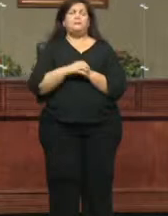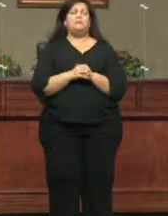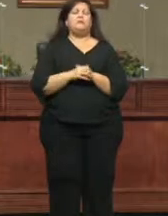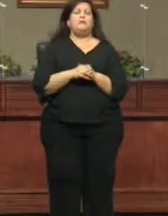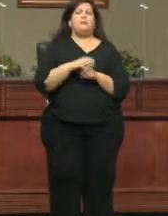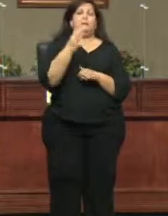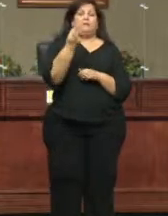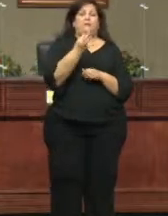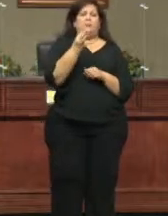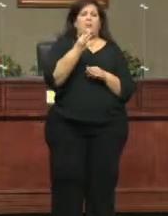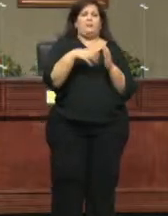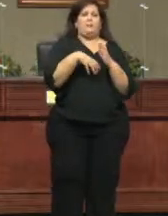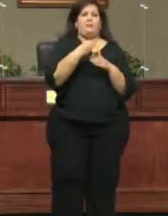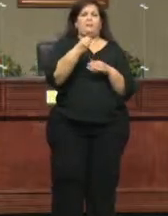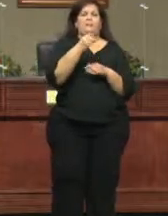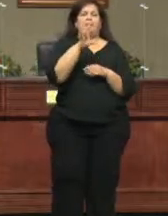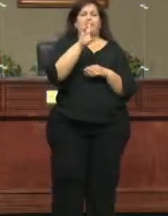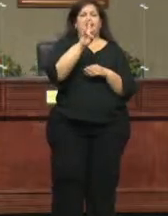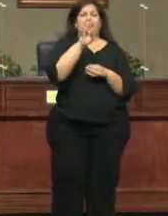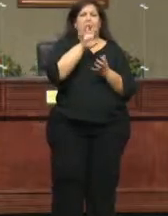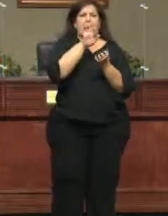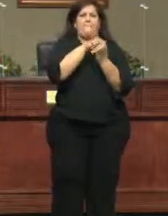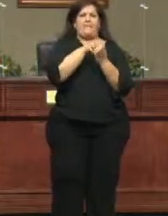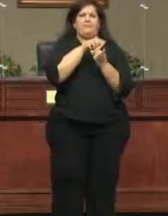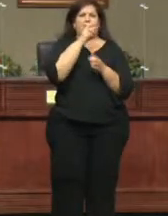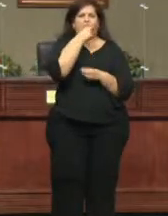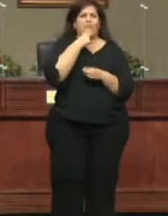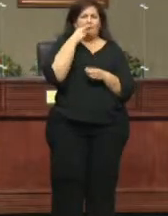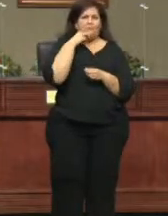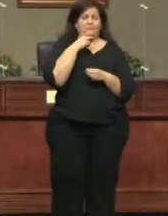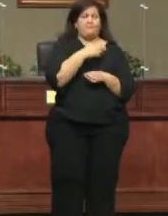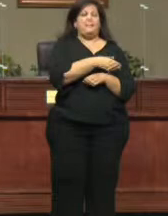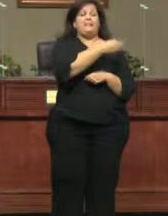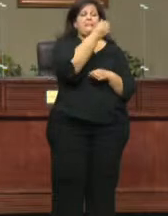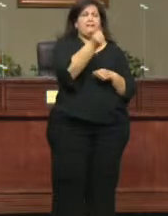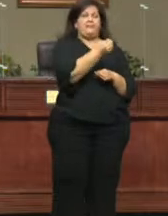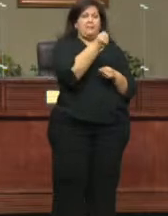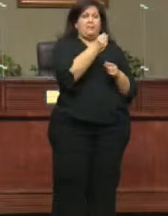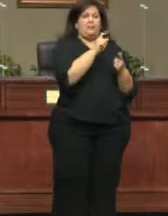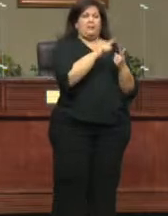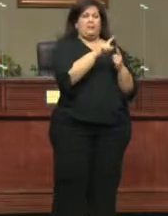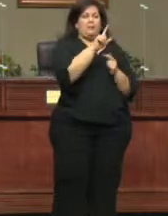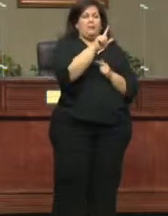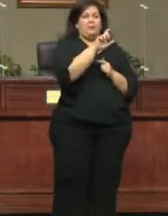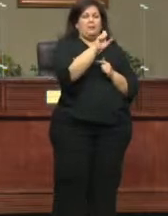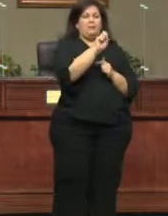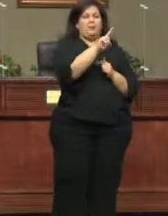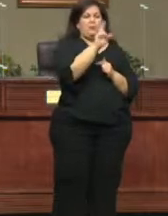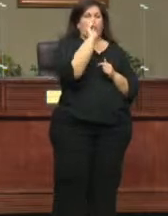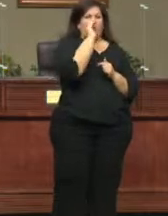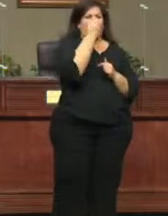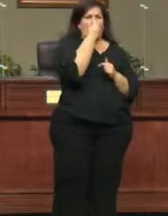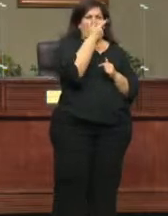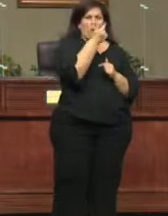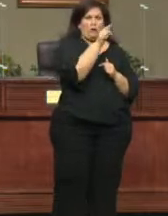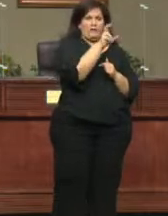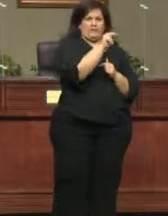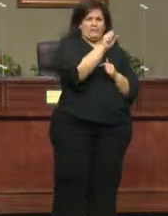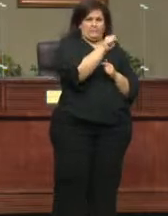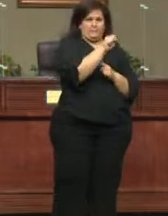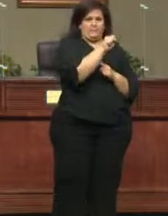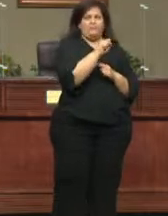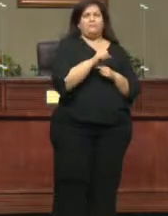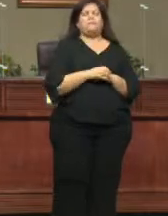Bites restaurant. And on Saturday, the trailer will be at Lou Gardens. They will begin in the